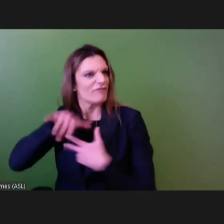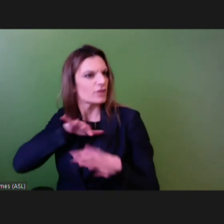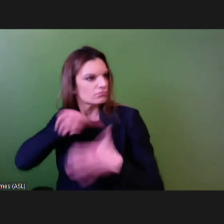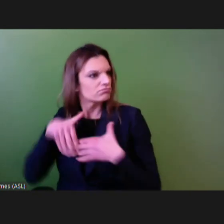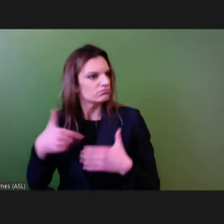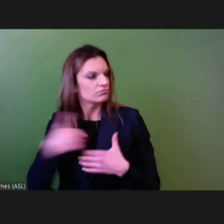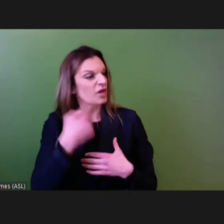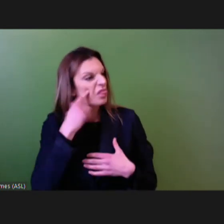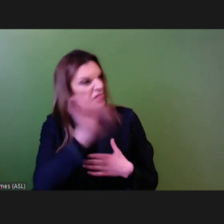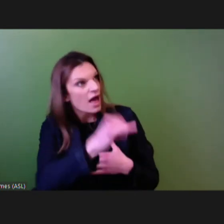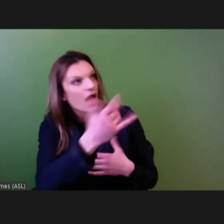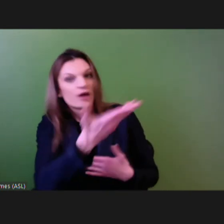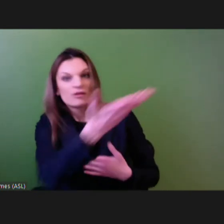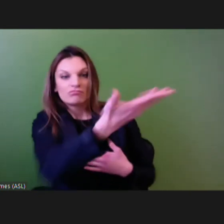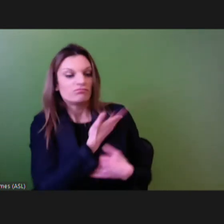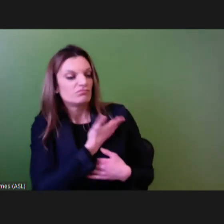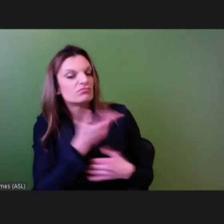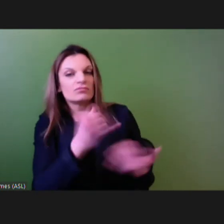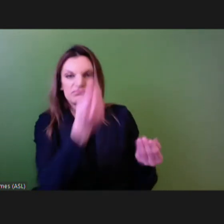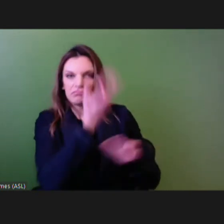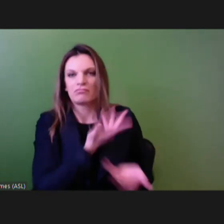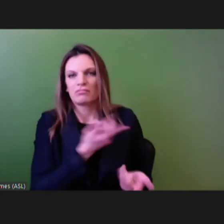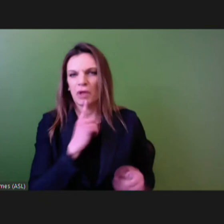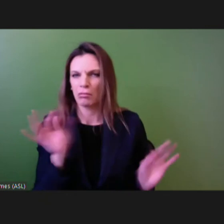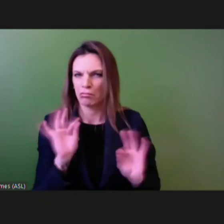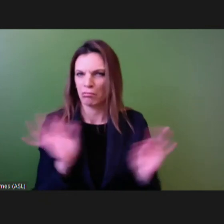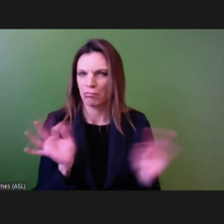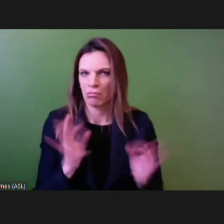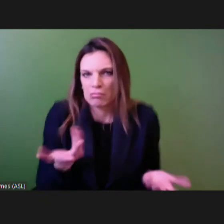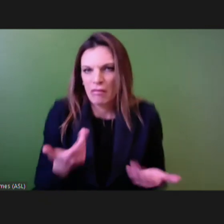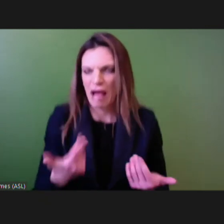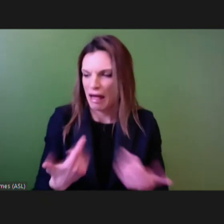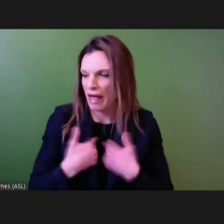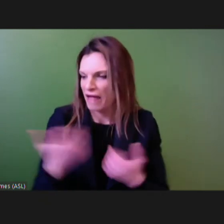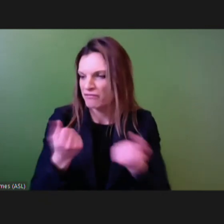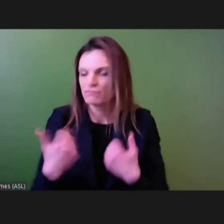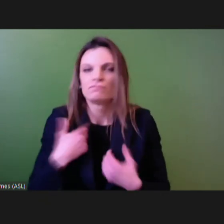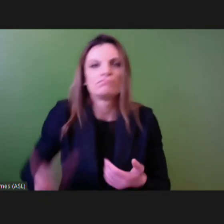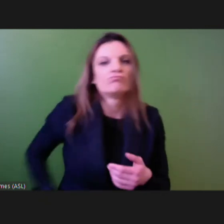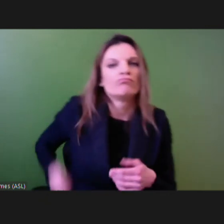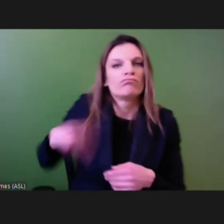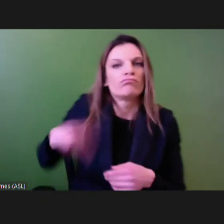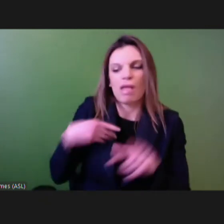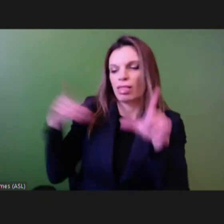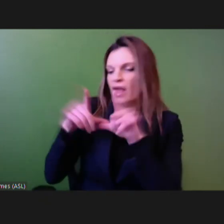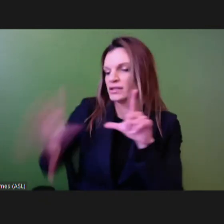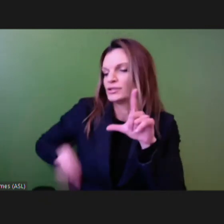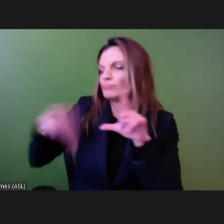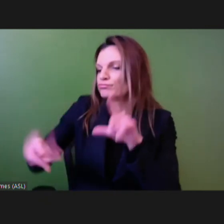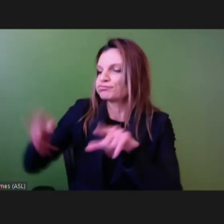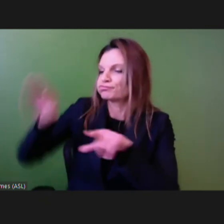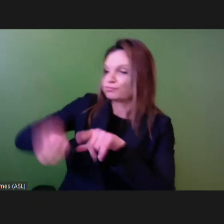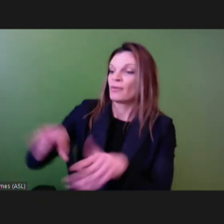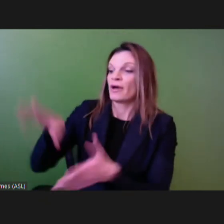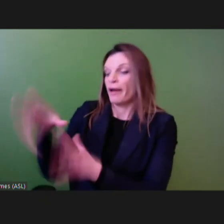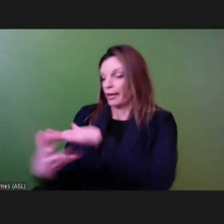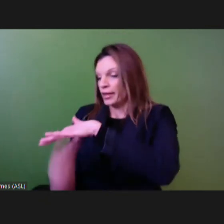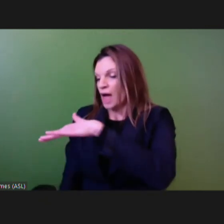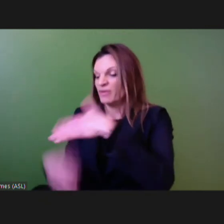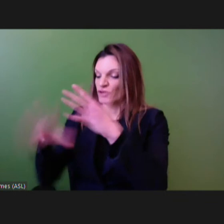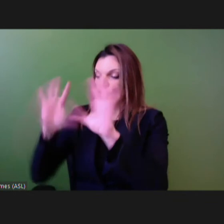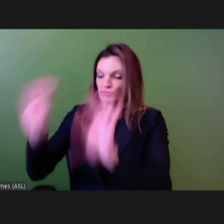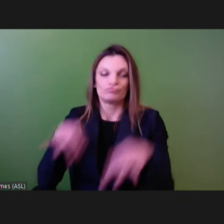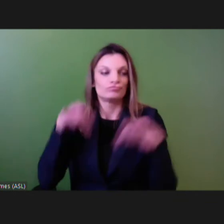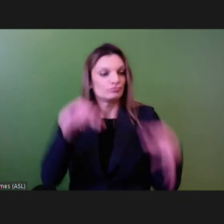your application comes in, you fill it out, you take your driver's license out of your pocket, you put it on your copier on your printer, you print a